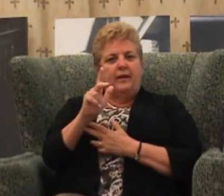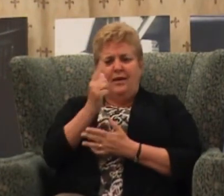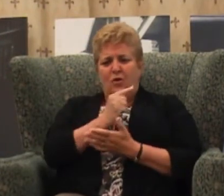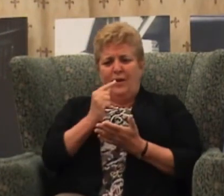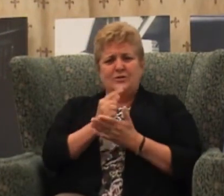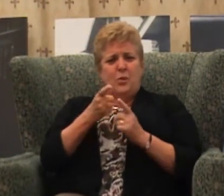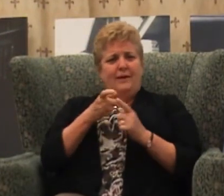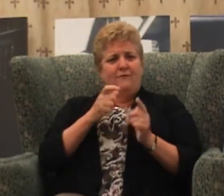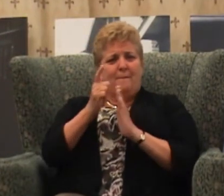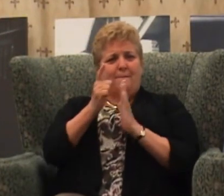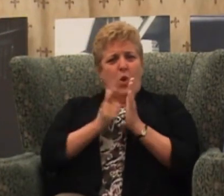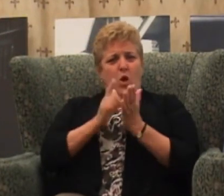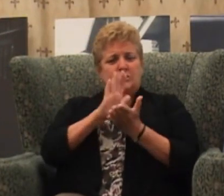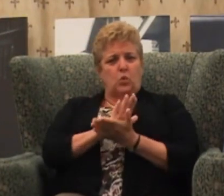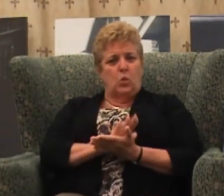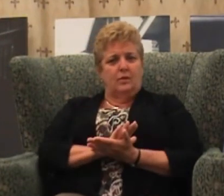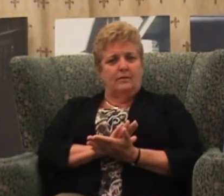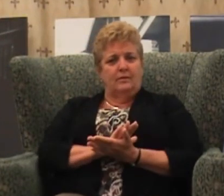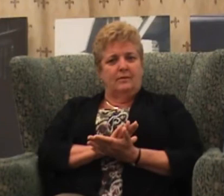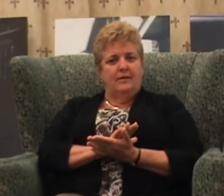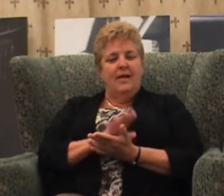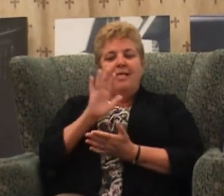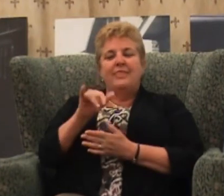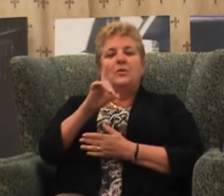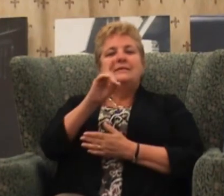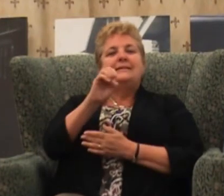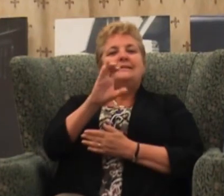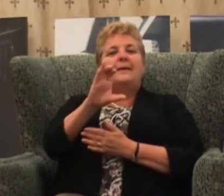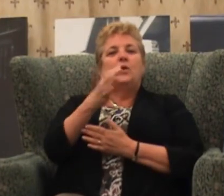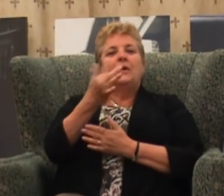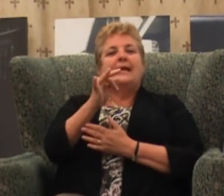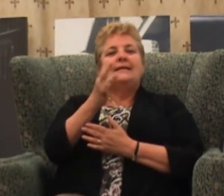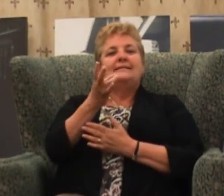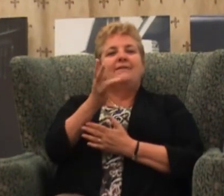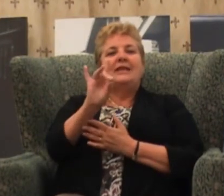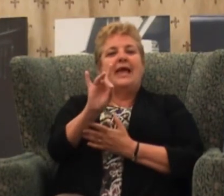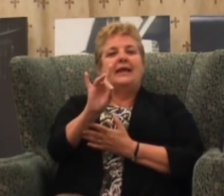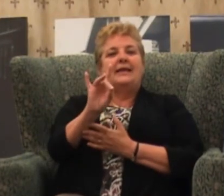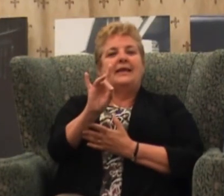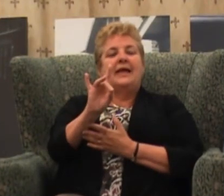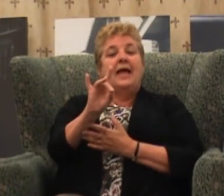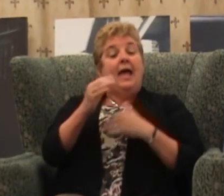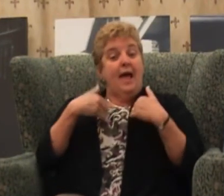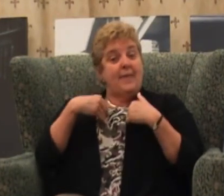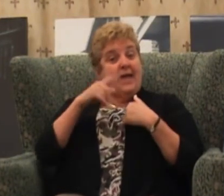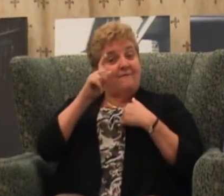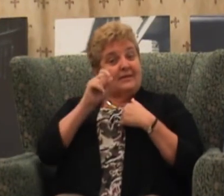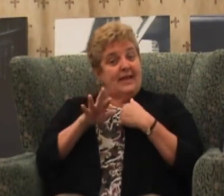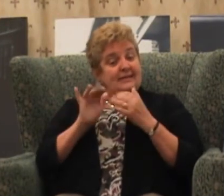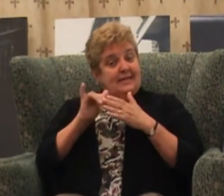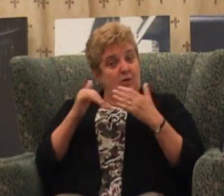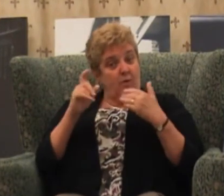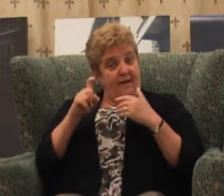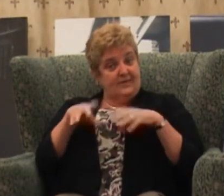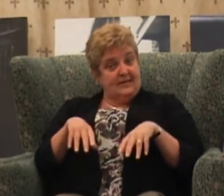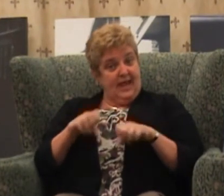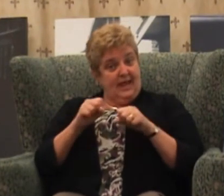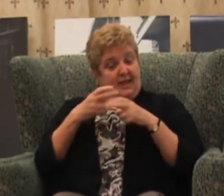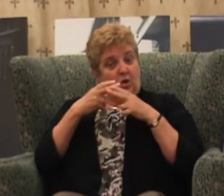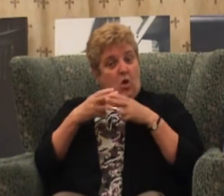school. It's December of 1978. And they have a test you got to take to become an attorney called the bar